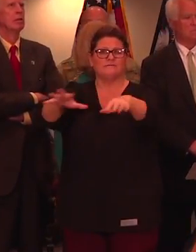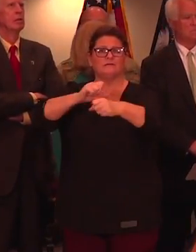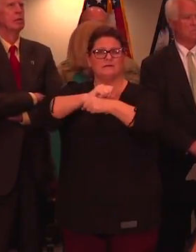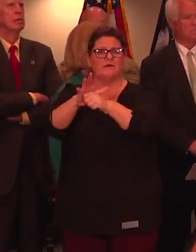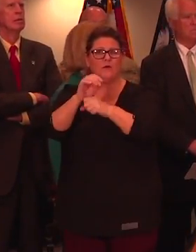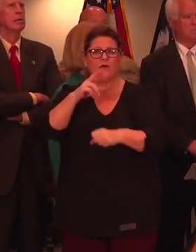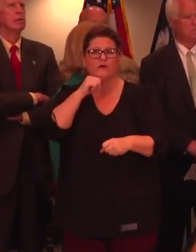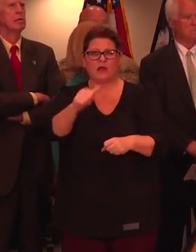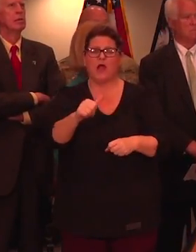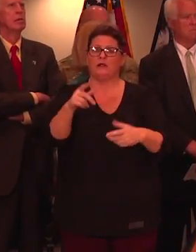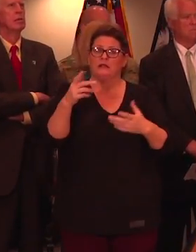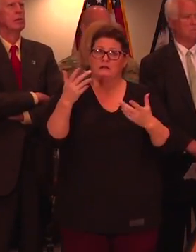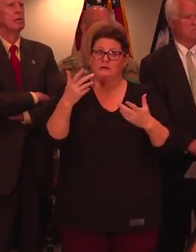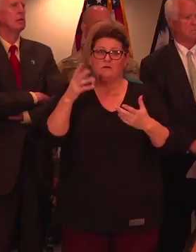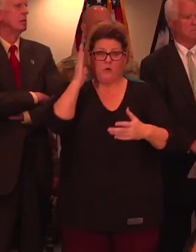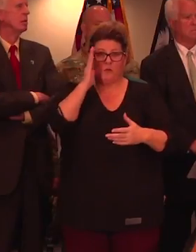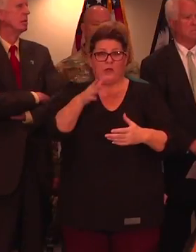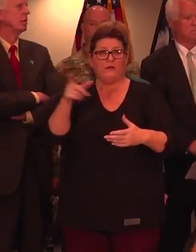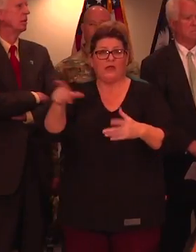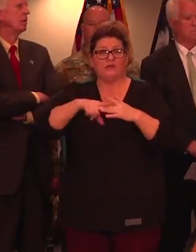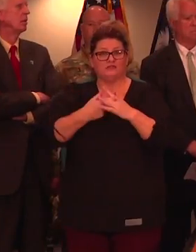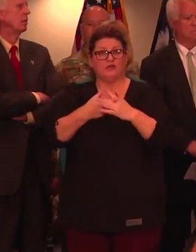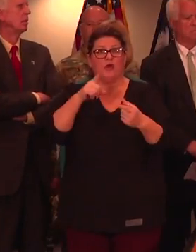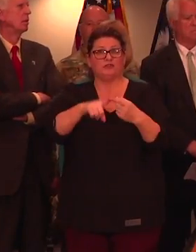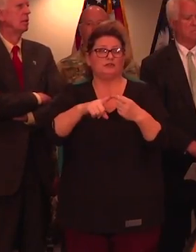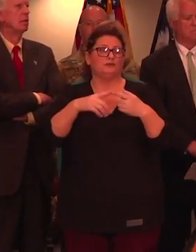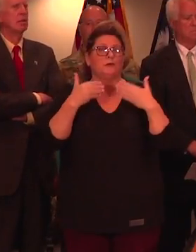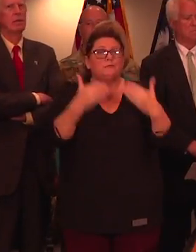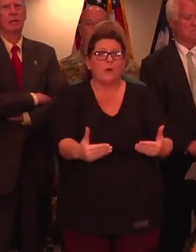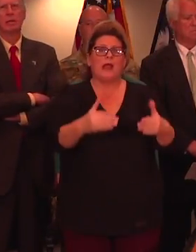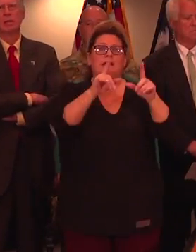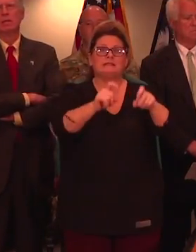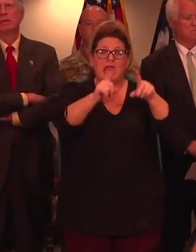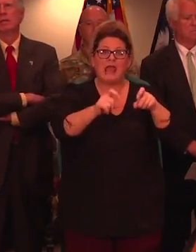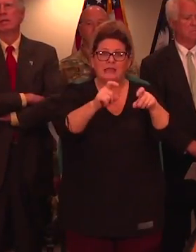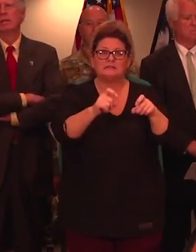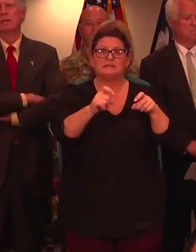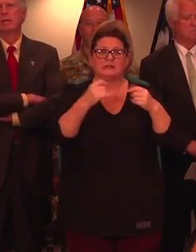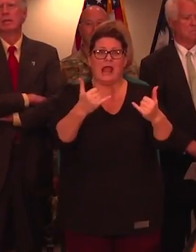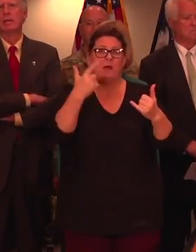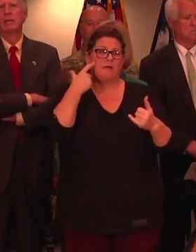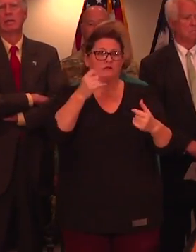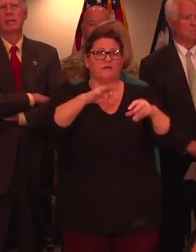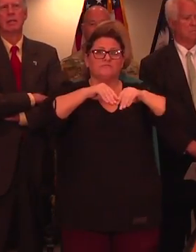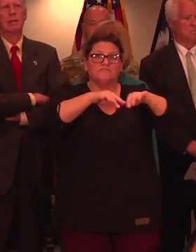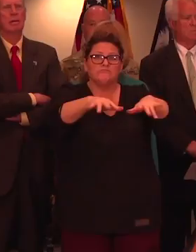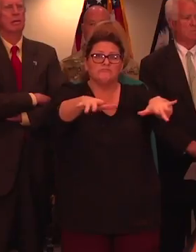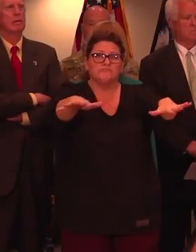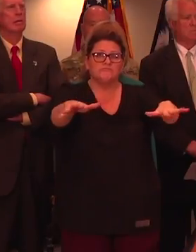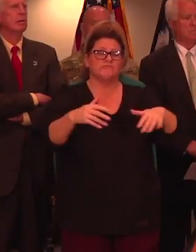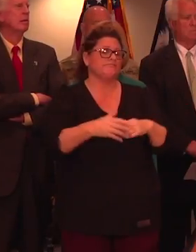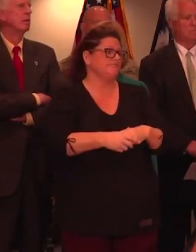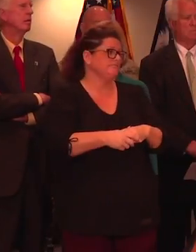allow more people who are worried they might have come in contact with it through the community spread to be tested at this point?